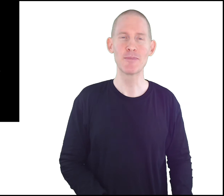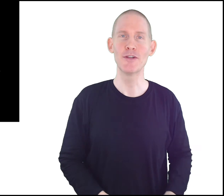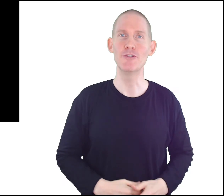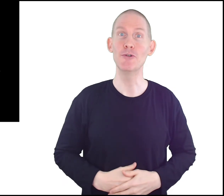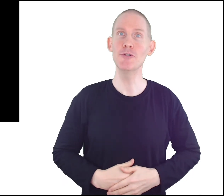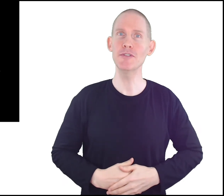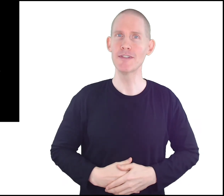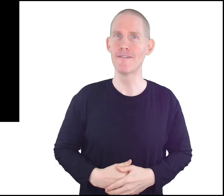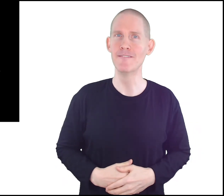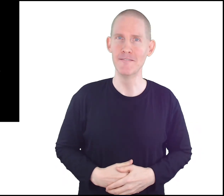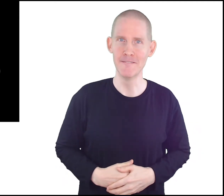Use,